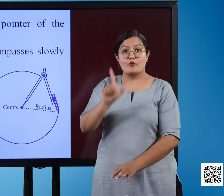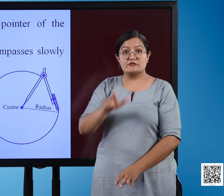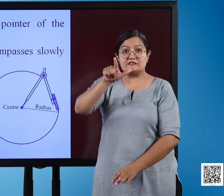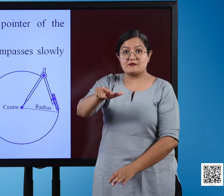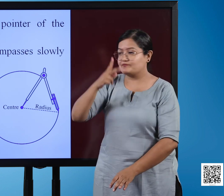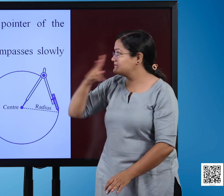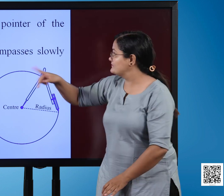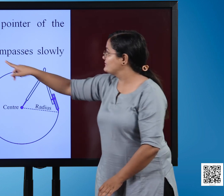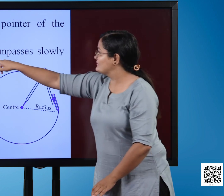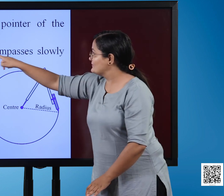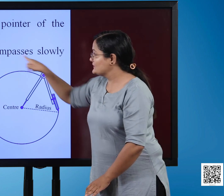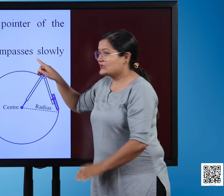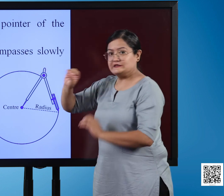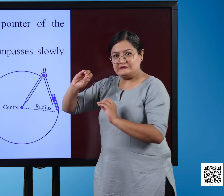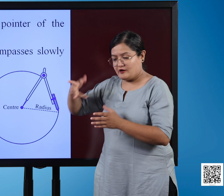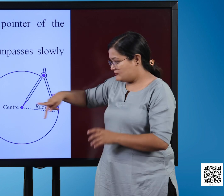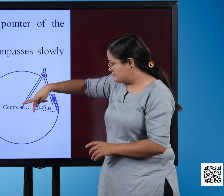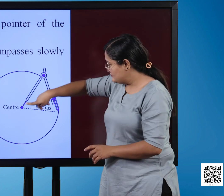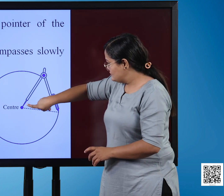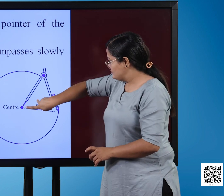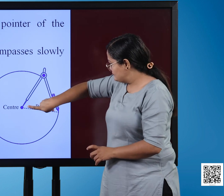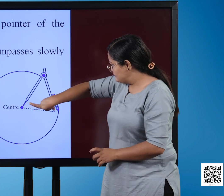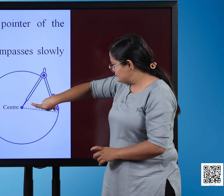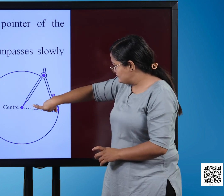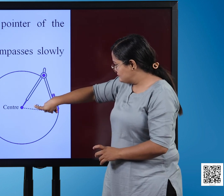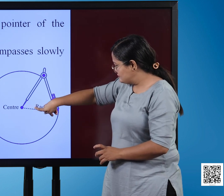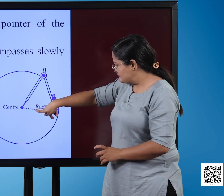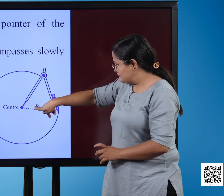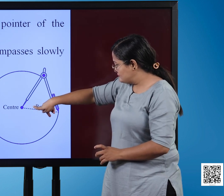Step 4. Turn the compasses slowly to draw the circle.